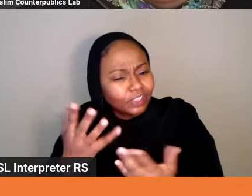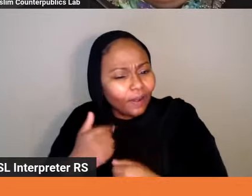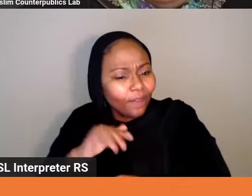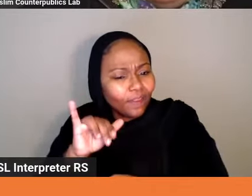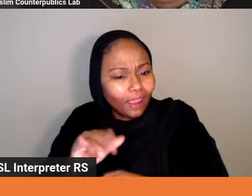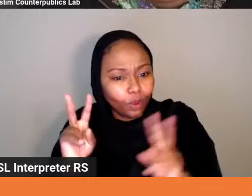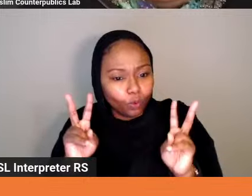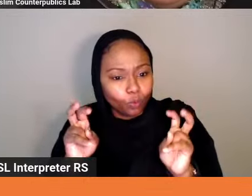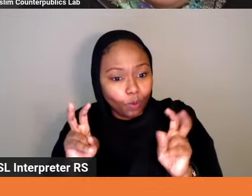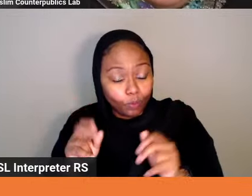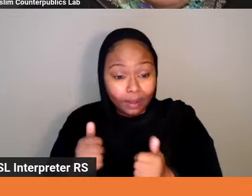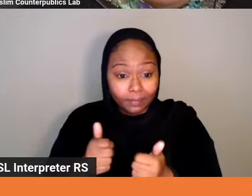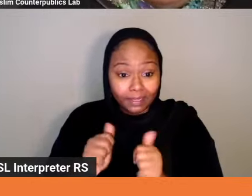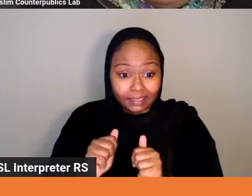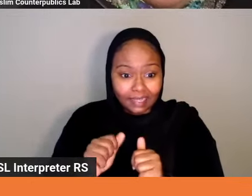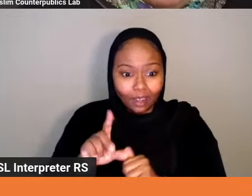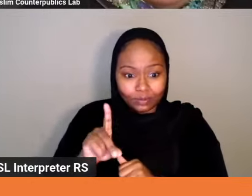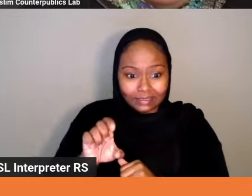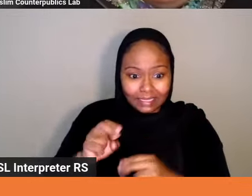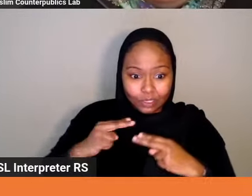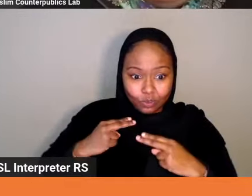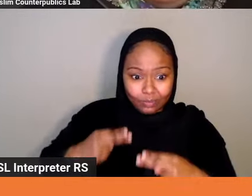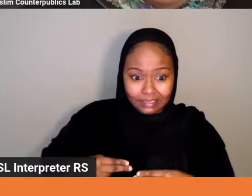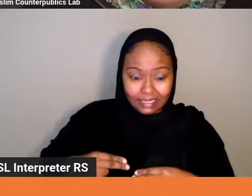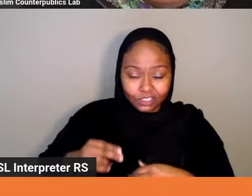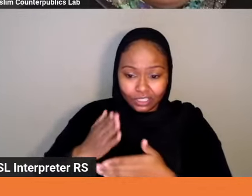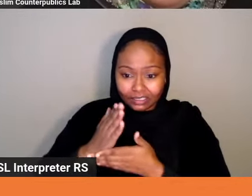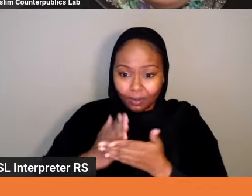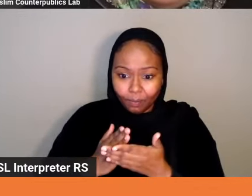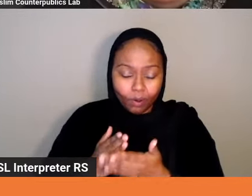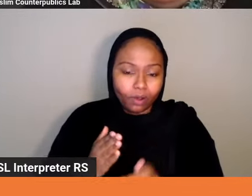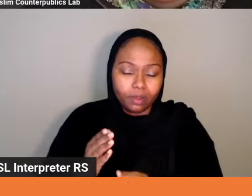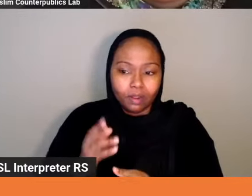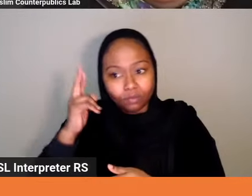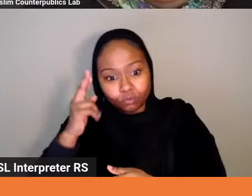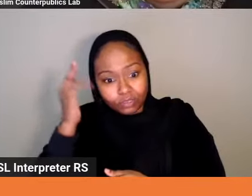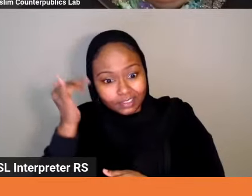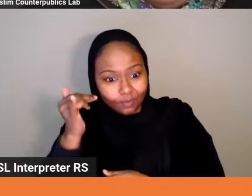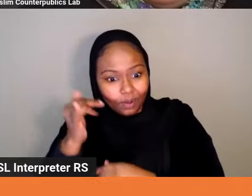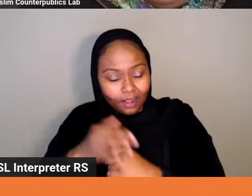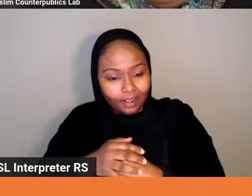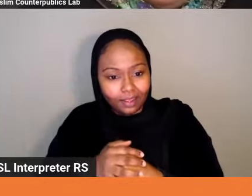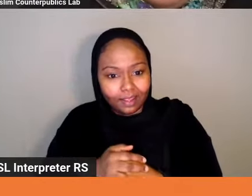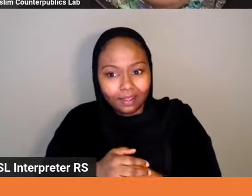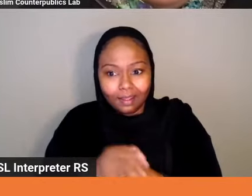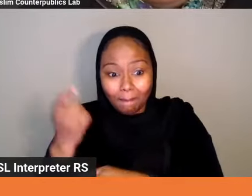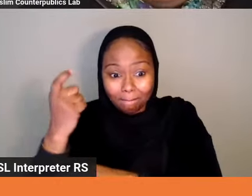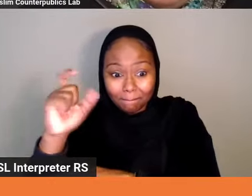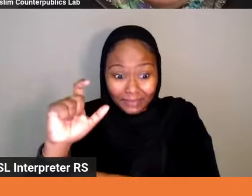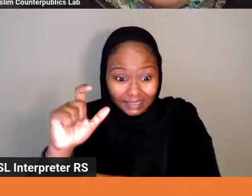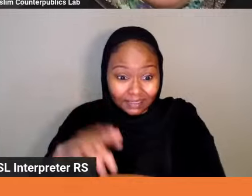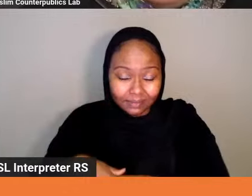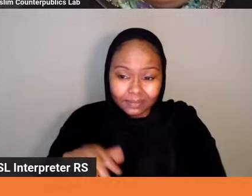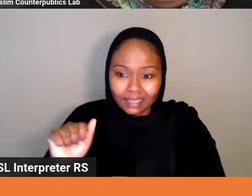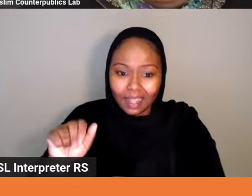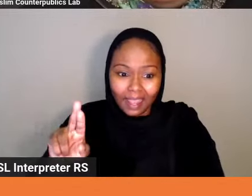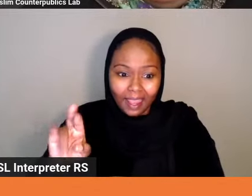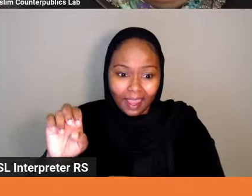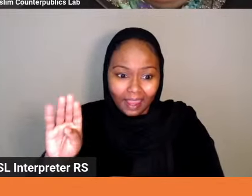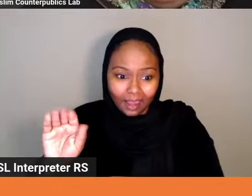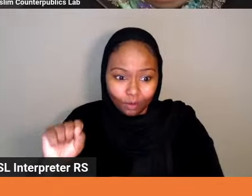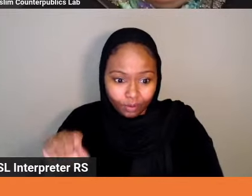dehumanization is such a huge part of the reason why Muslims, Arabs, Palestinians